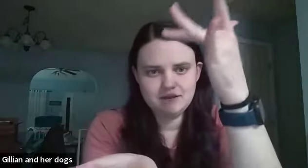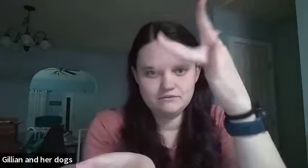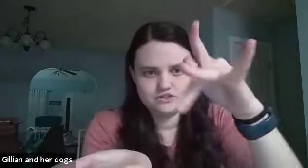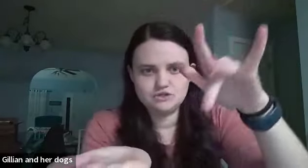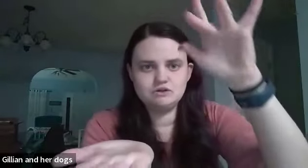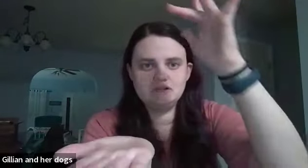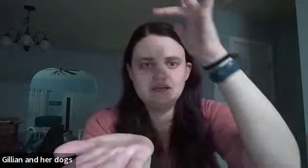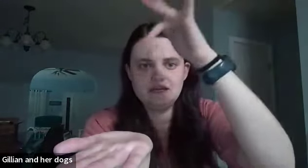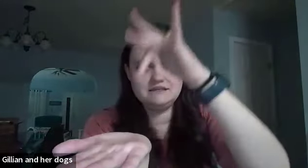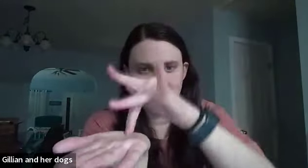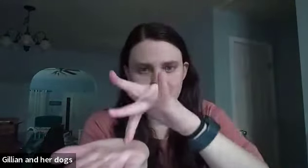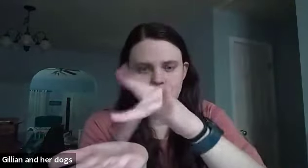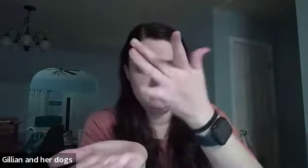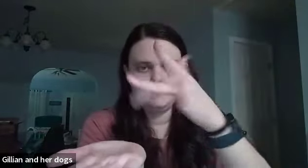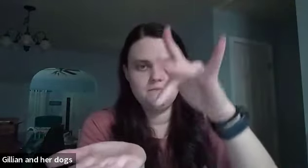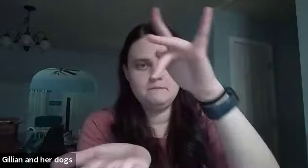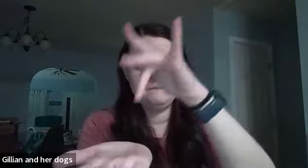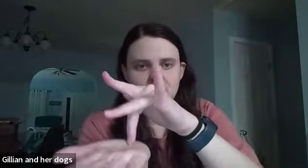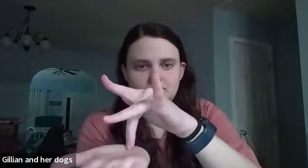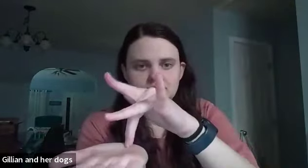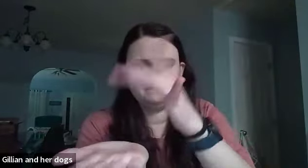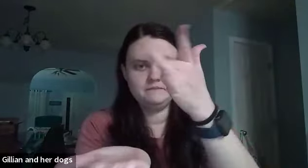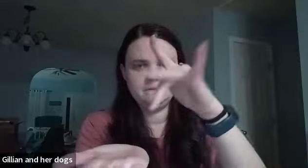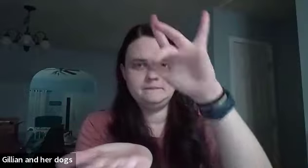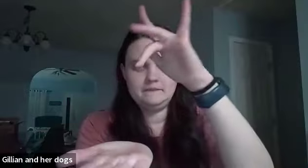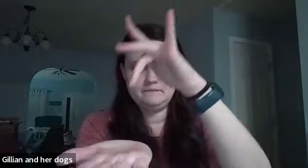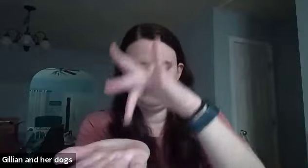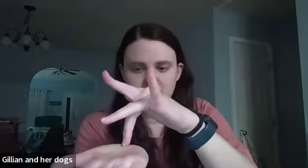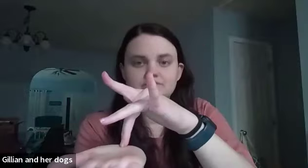I circle it and down. Middle, middle,